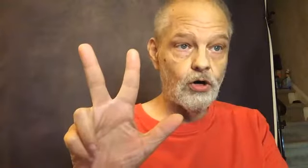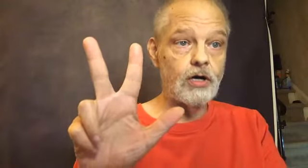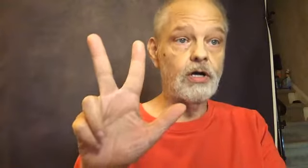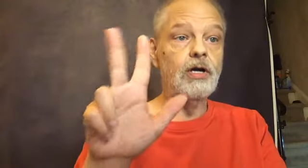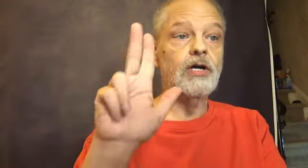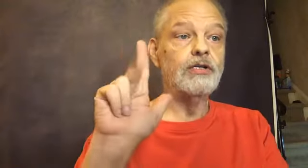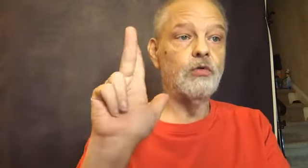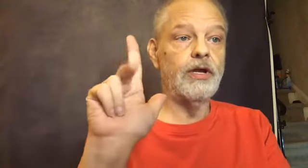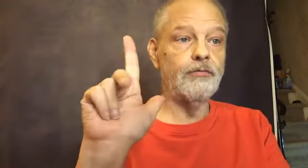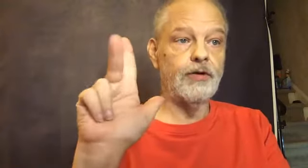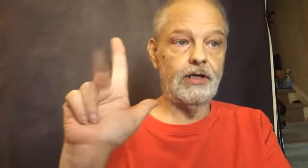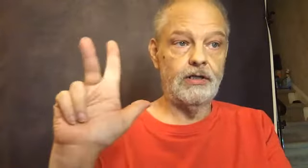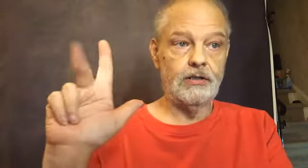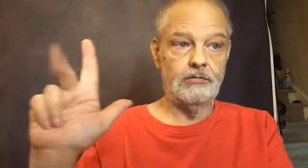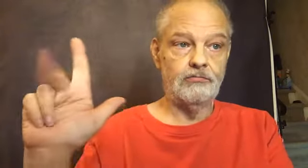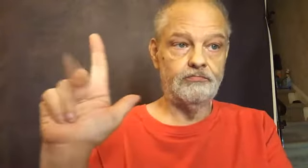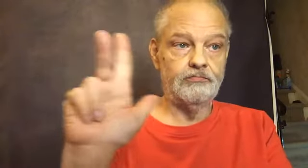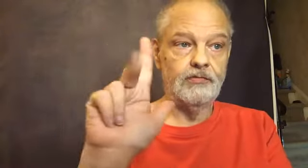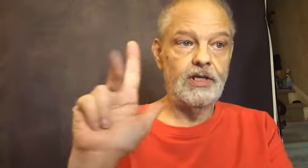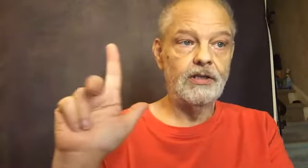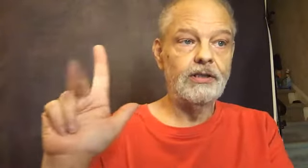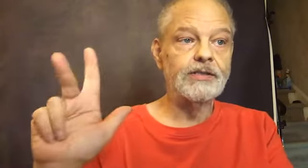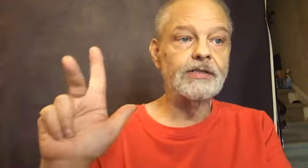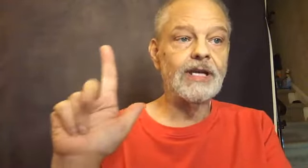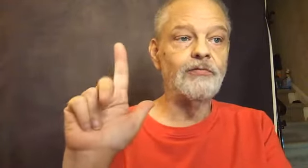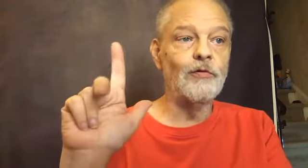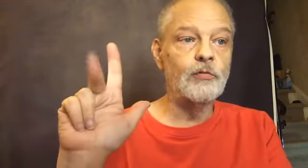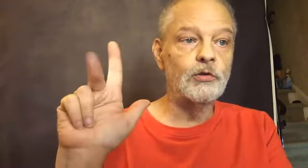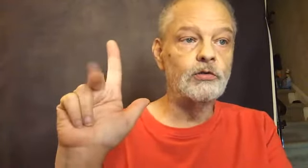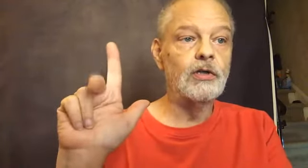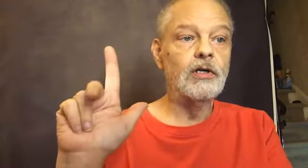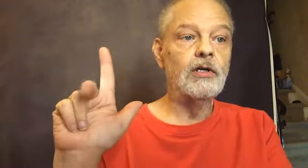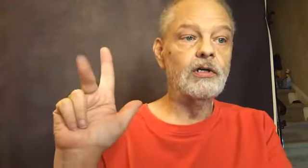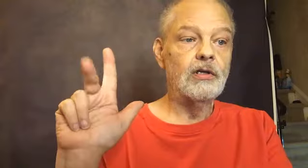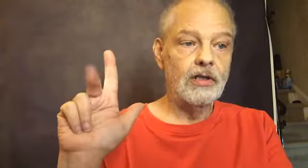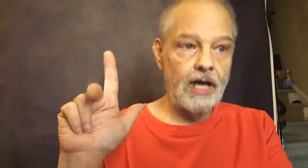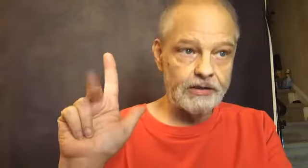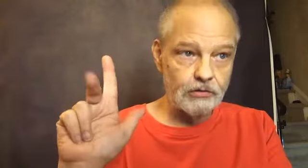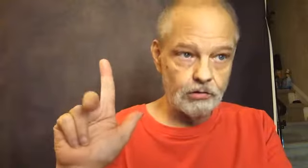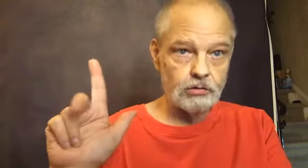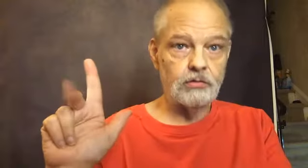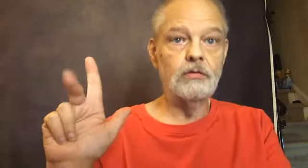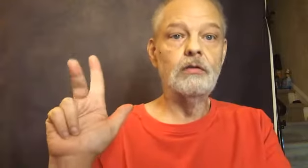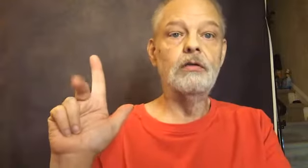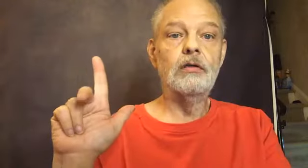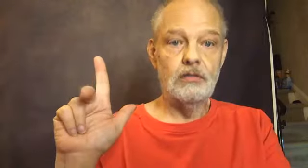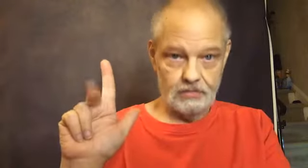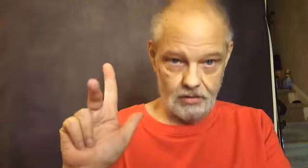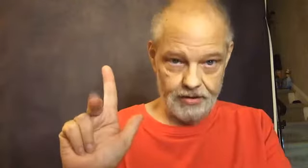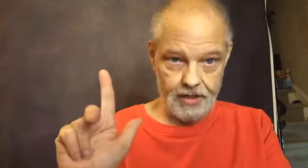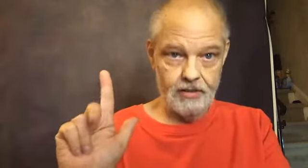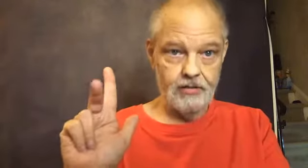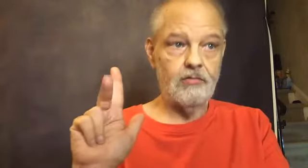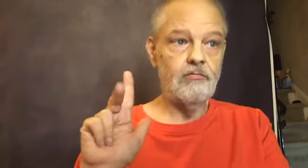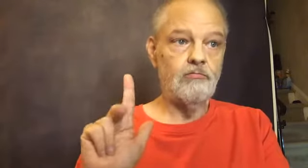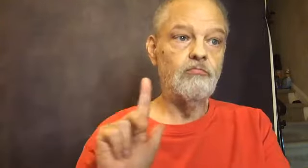or 23. This is informal, casual, okay?